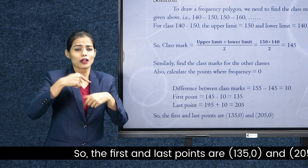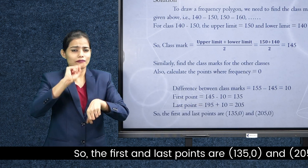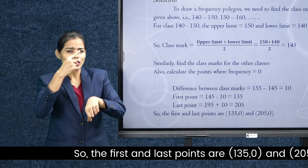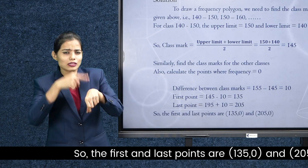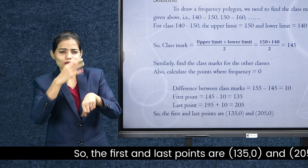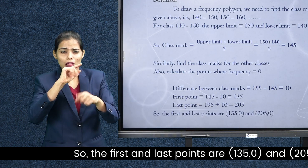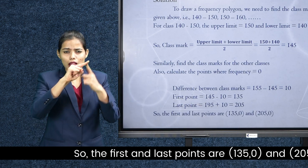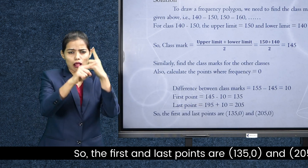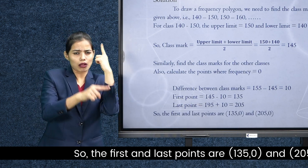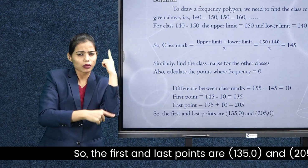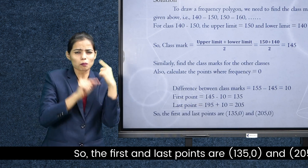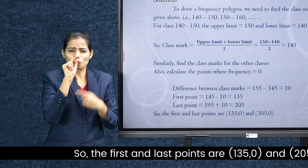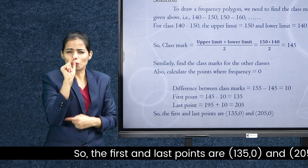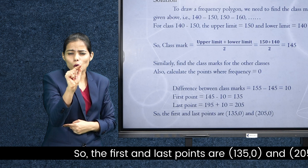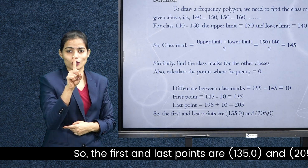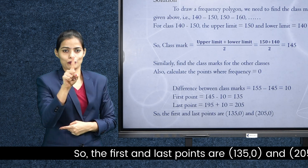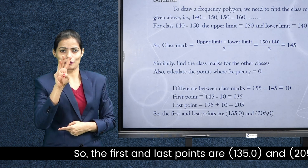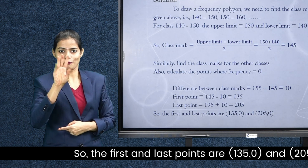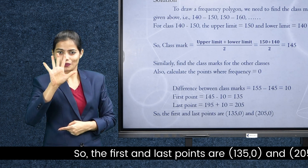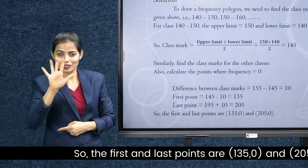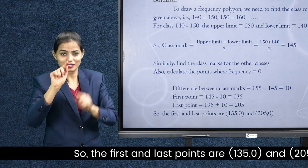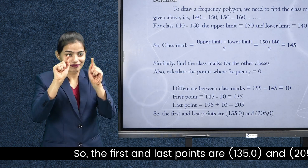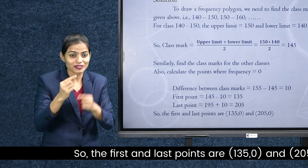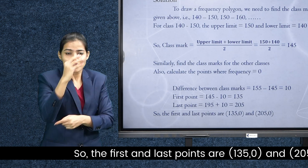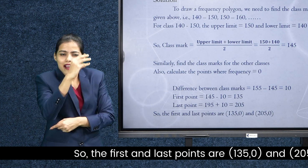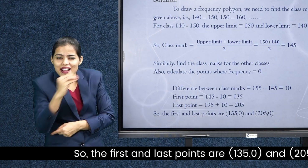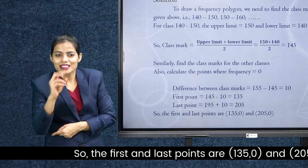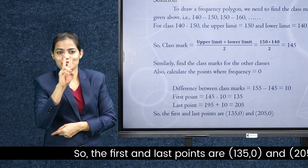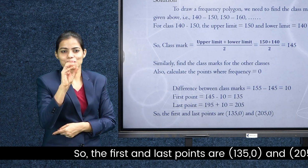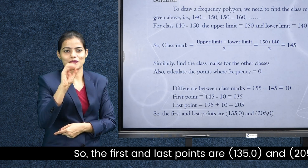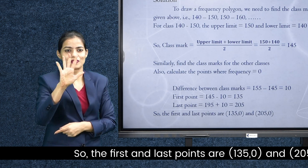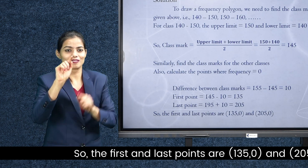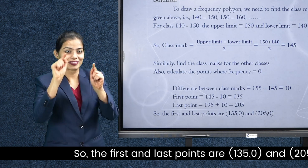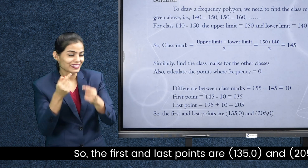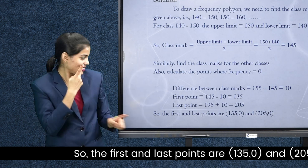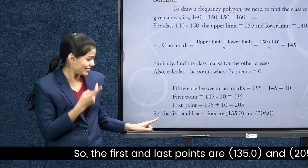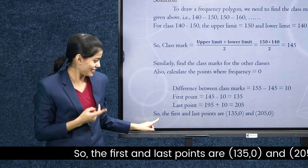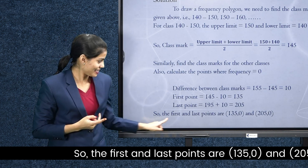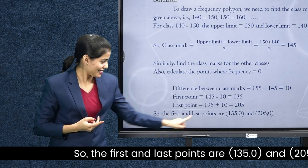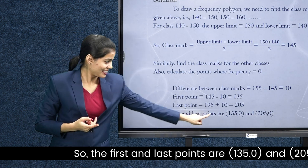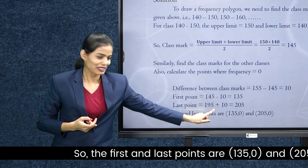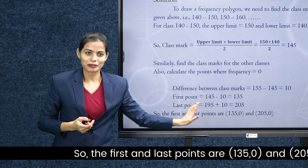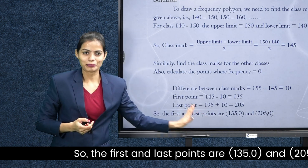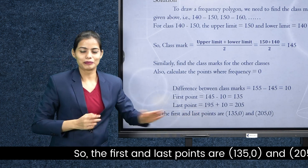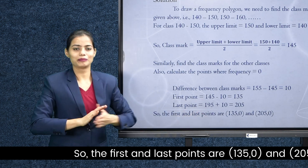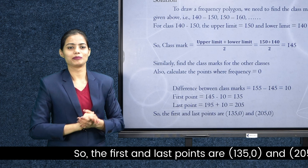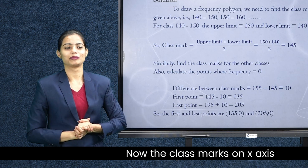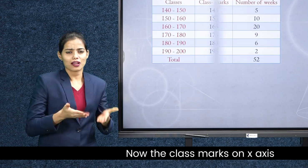So, the first and last point are 135, 0 and 205, 0.